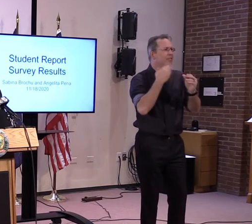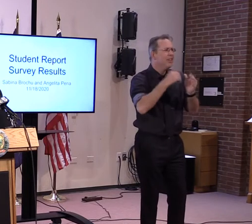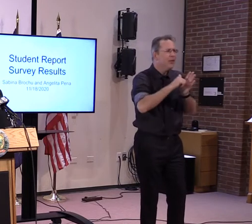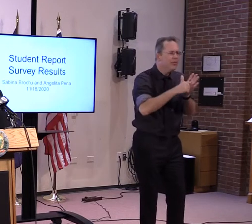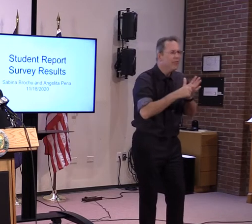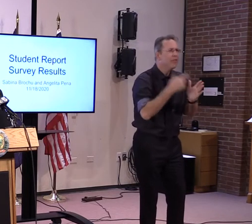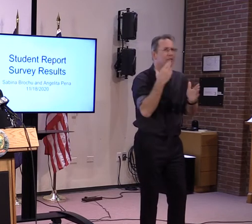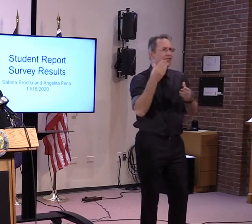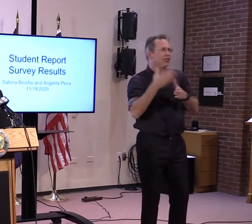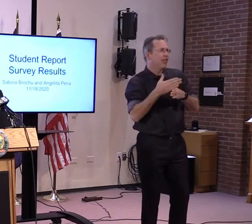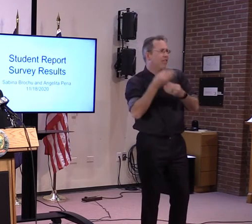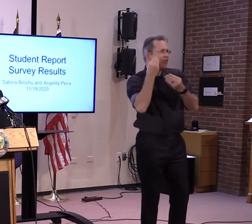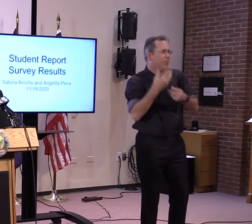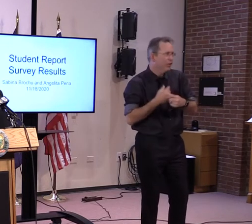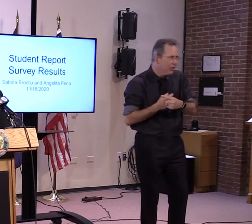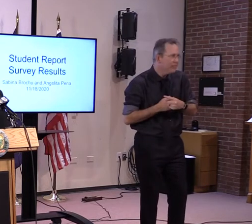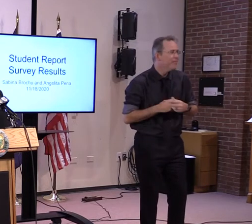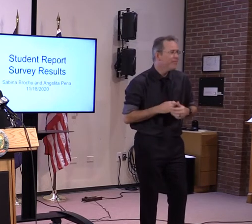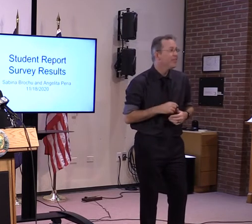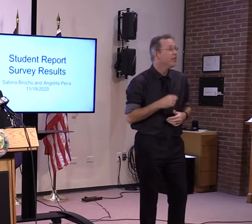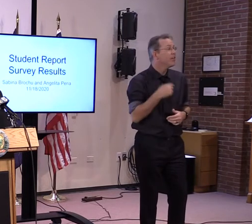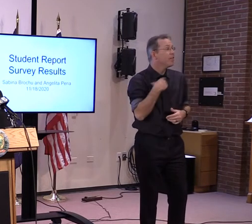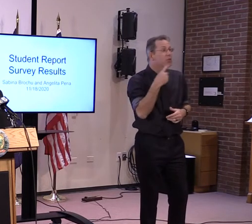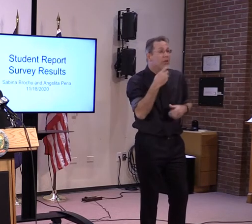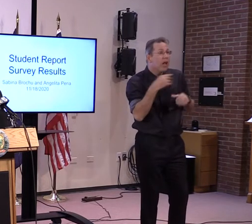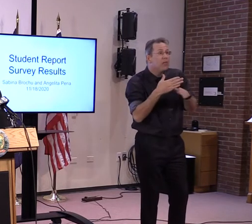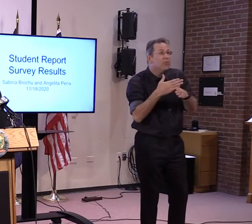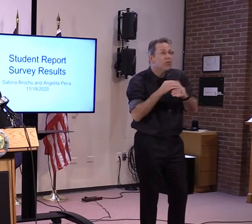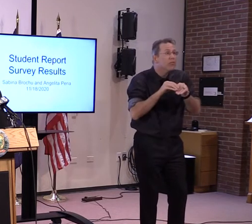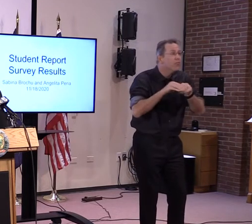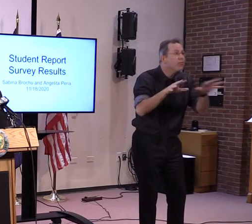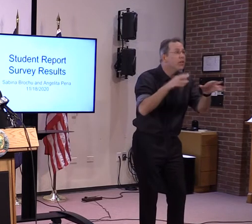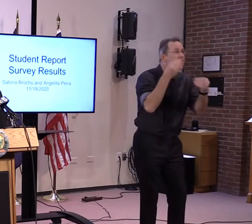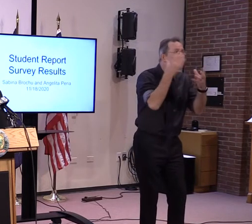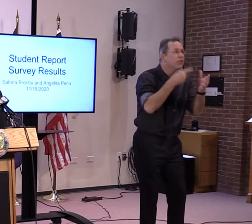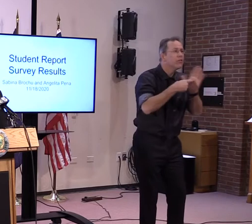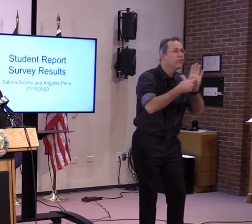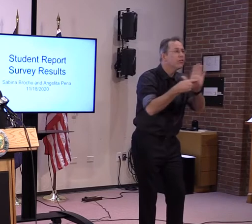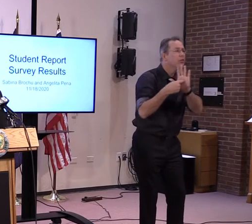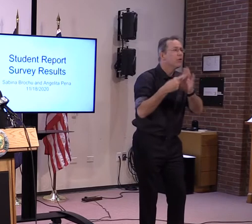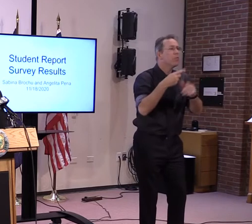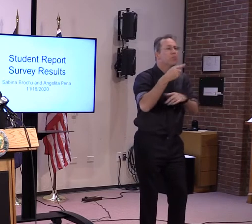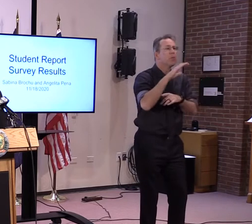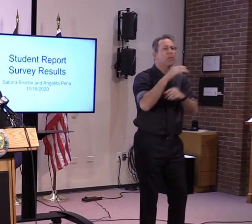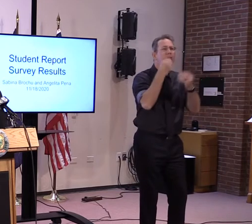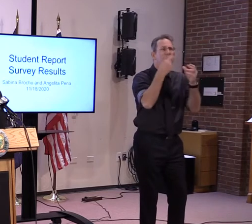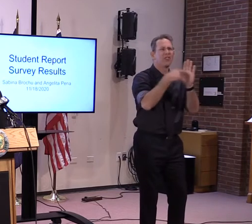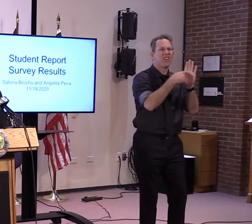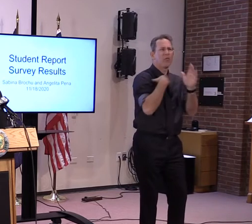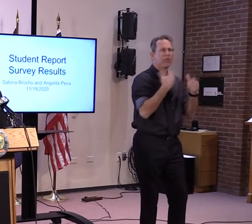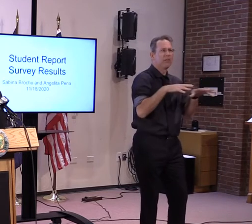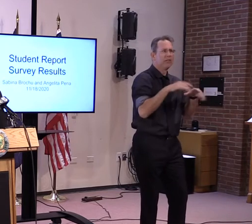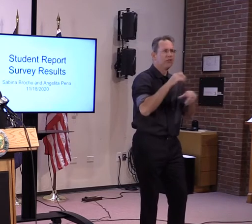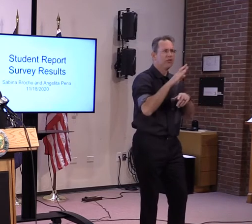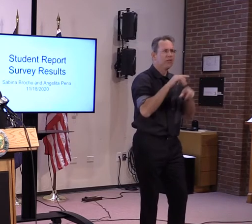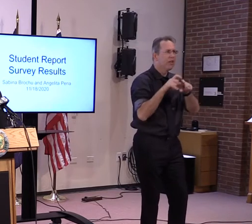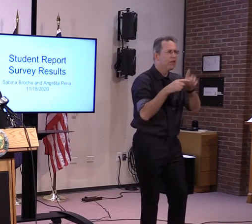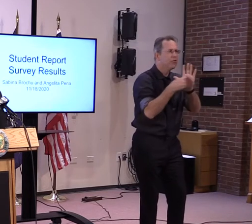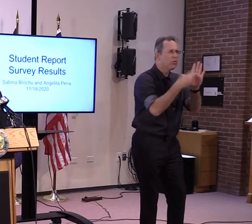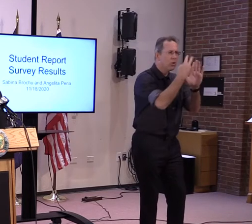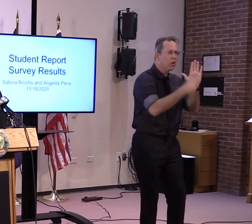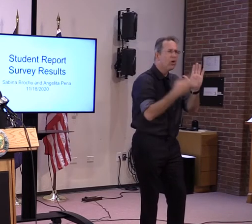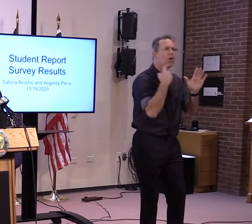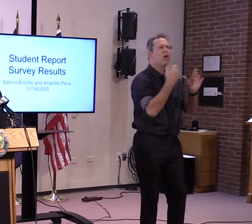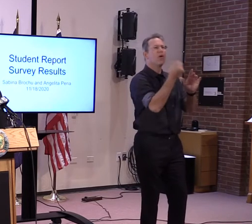think if we can get this out in the public, people will understand how this is affecting their children and how it's affecting